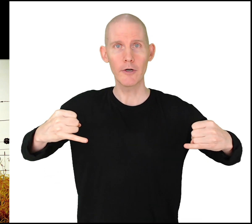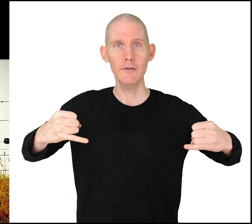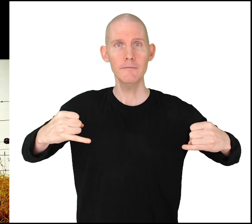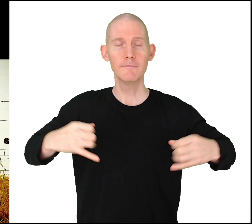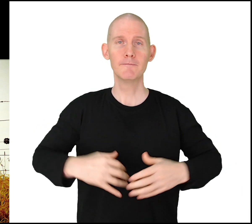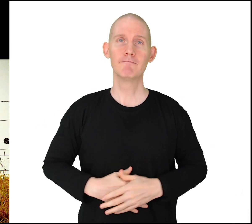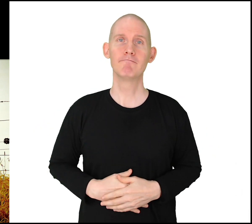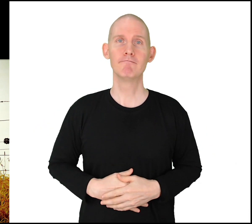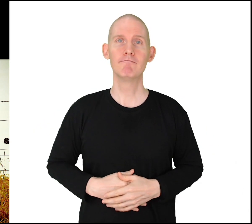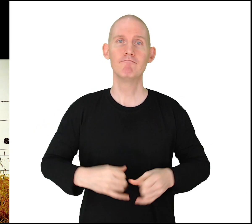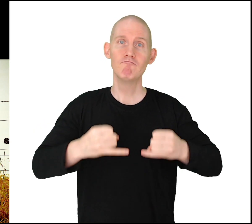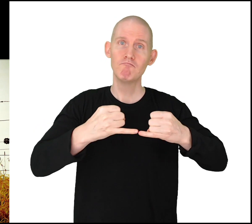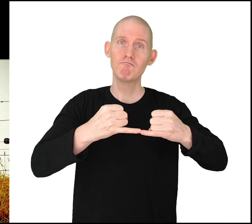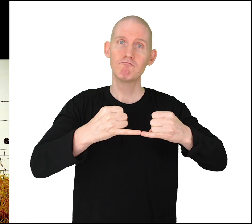Border.